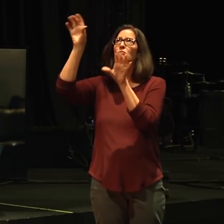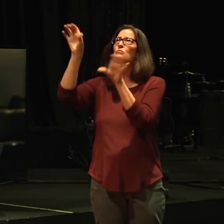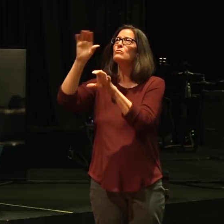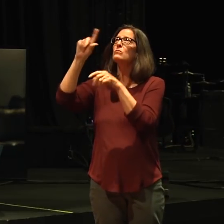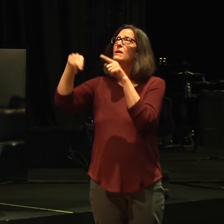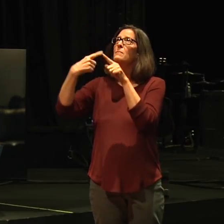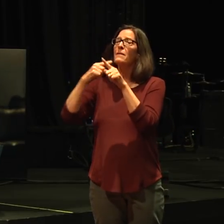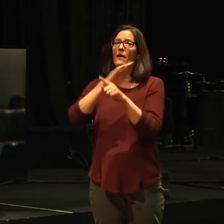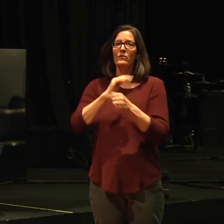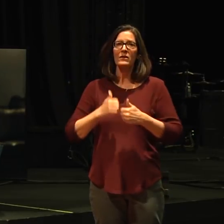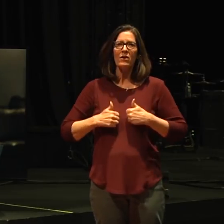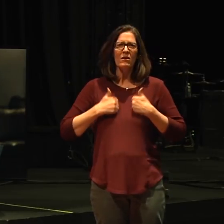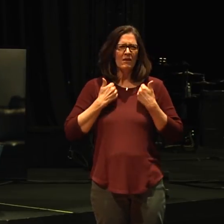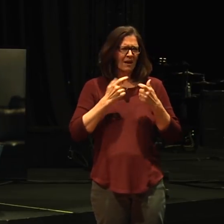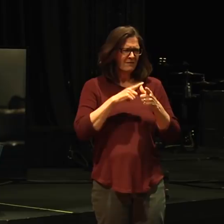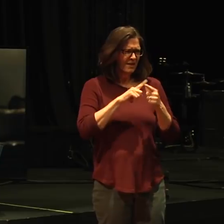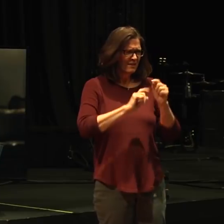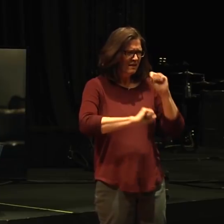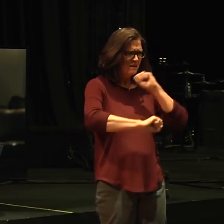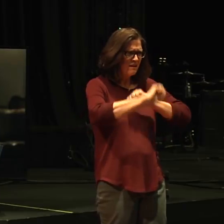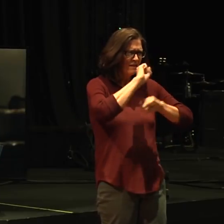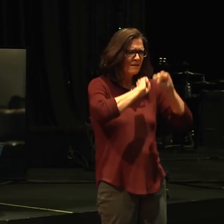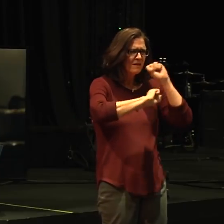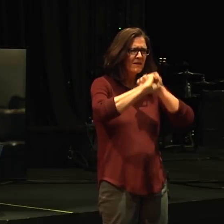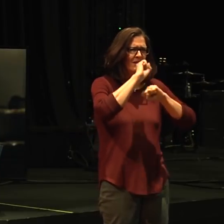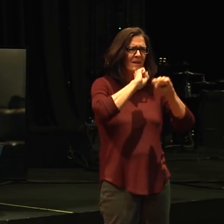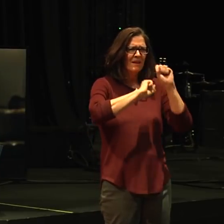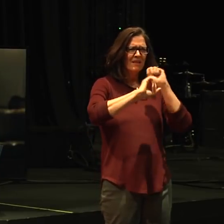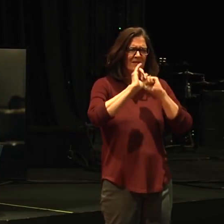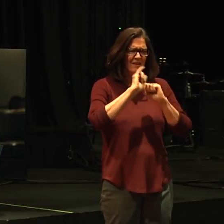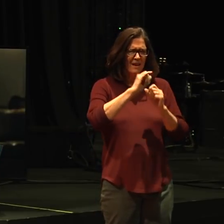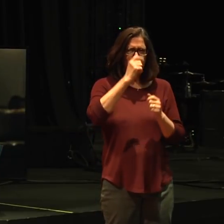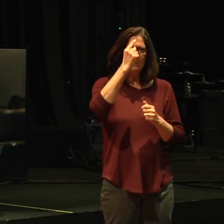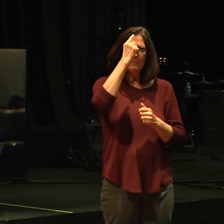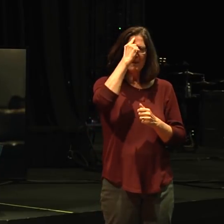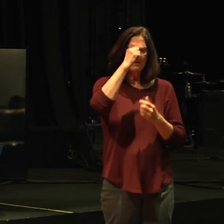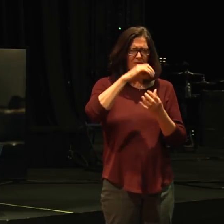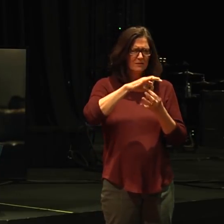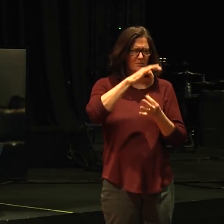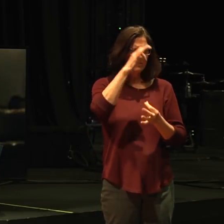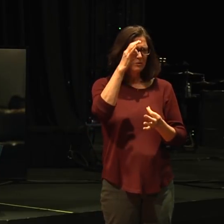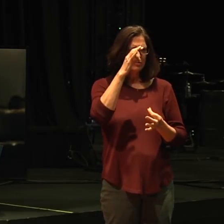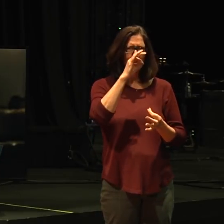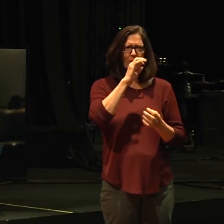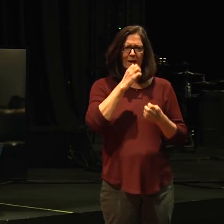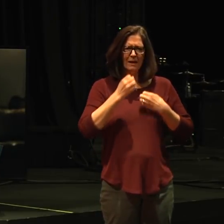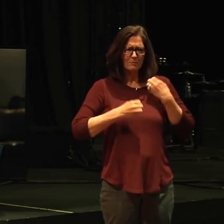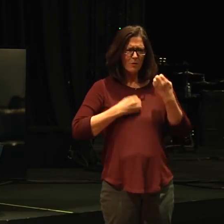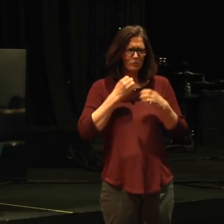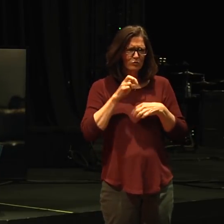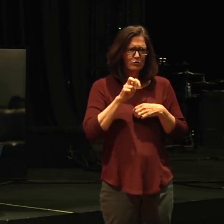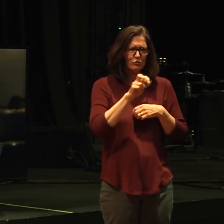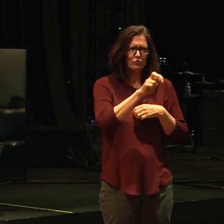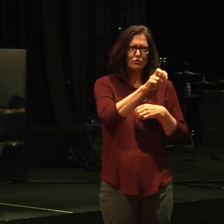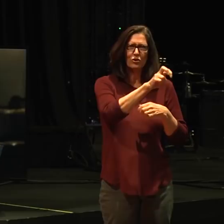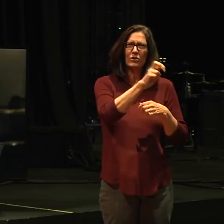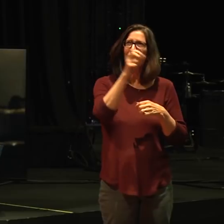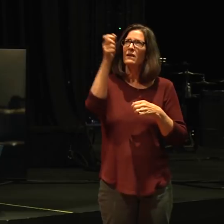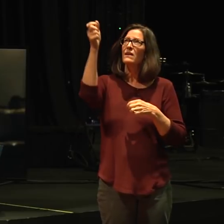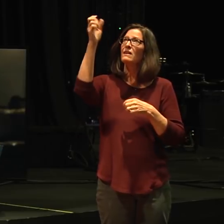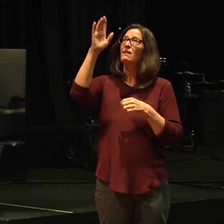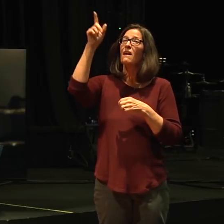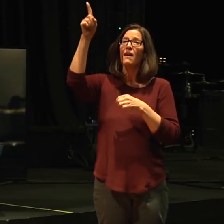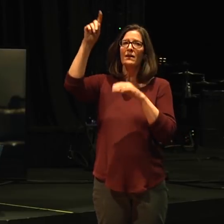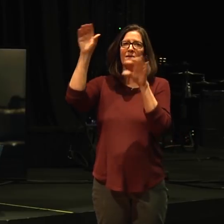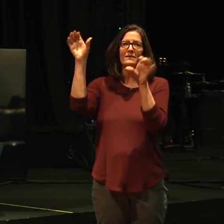their life, and then that mental and emotional and spiritual journey that they go on when God did something really different than what we expected